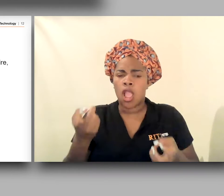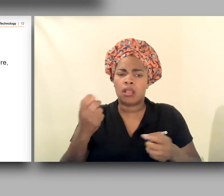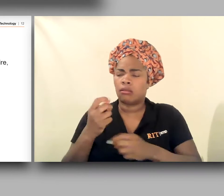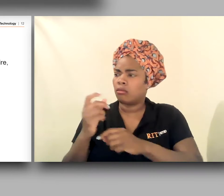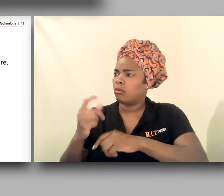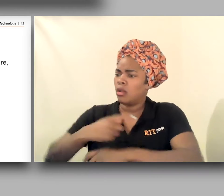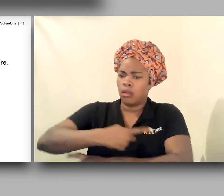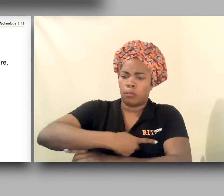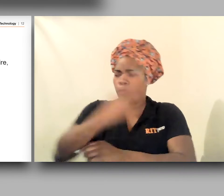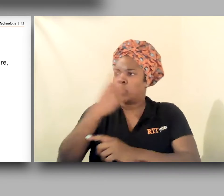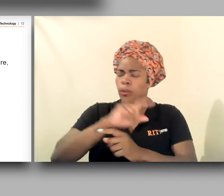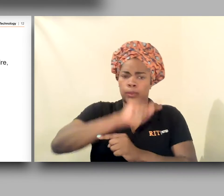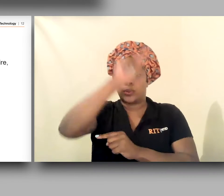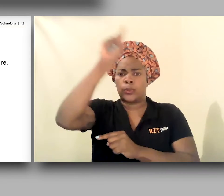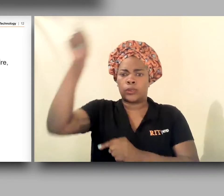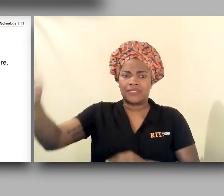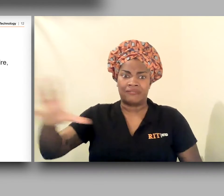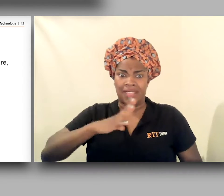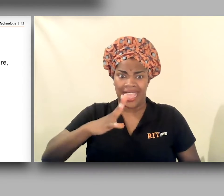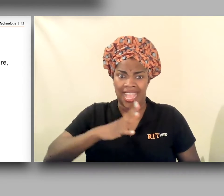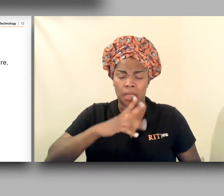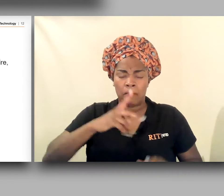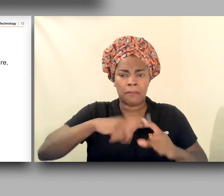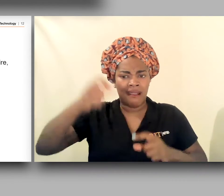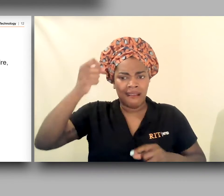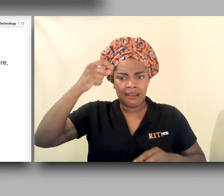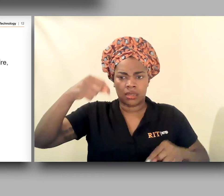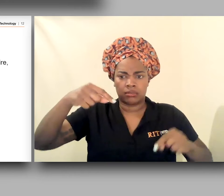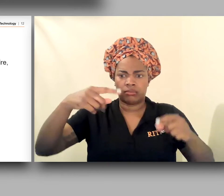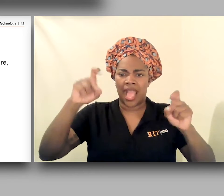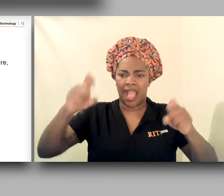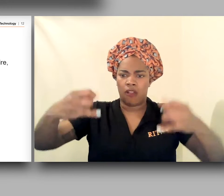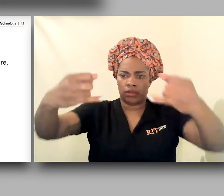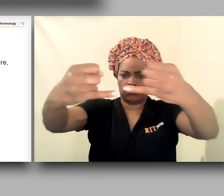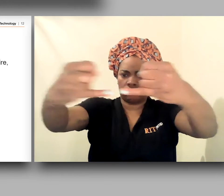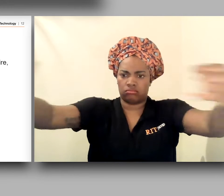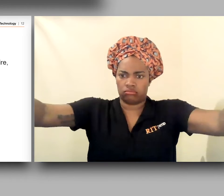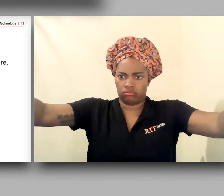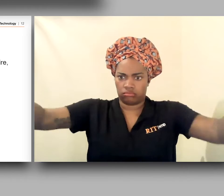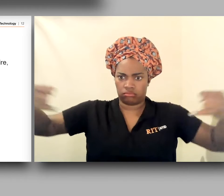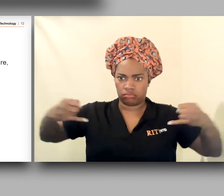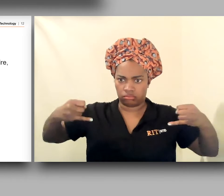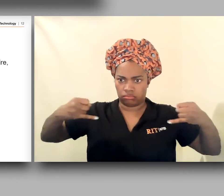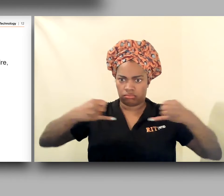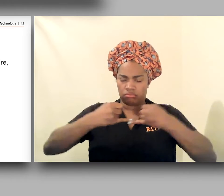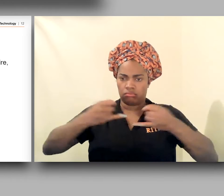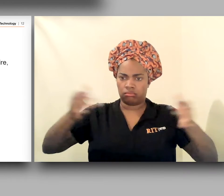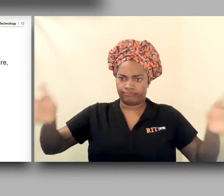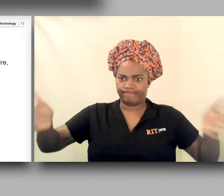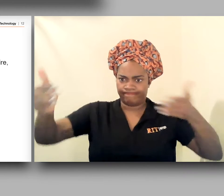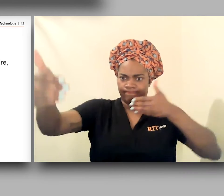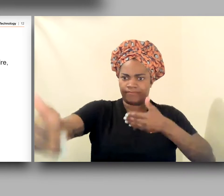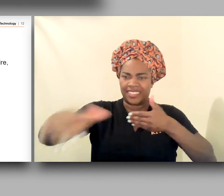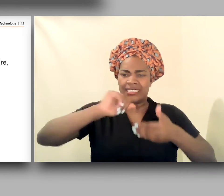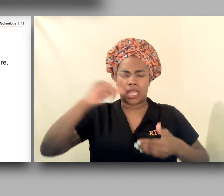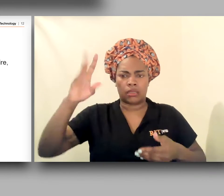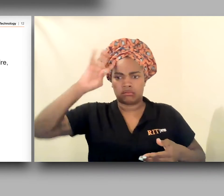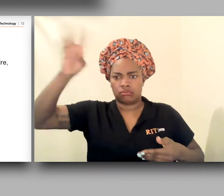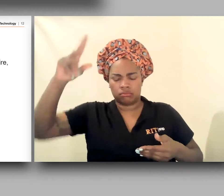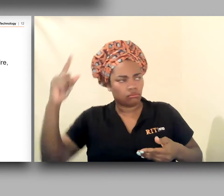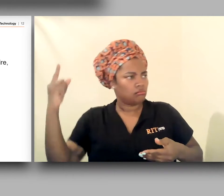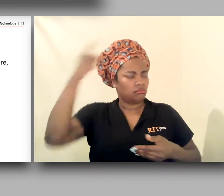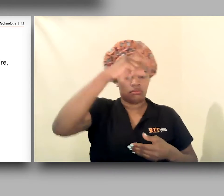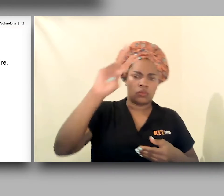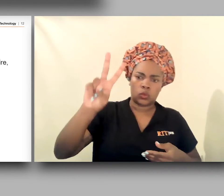want flying objects that could be dangerous. It needs to be within a confined space. It go 2 or 3